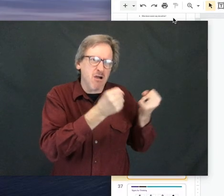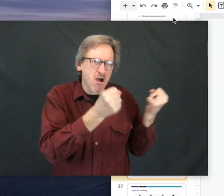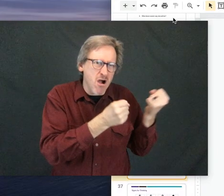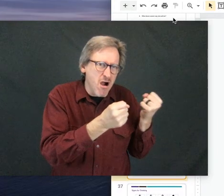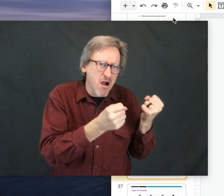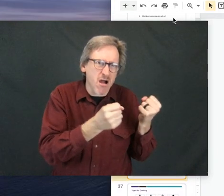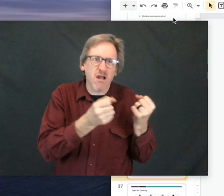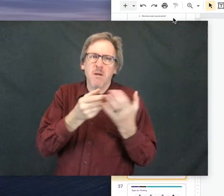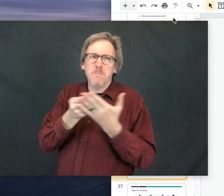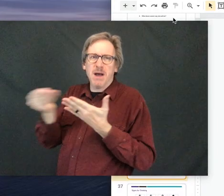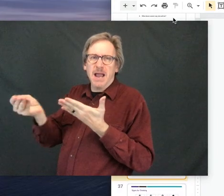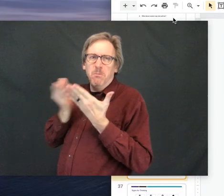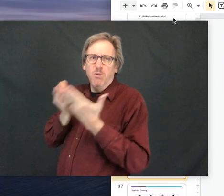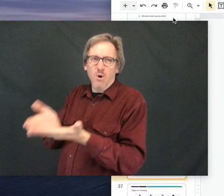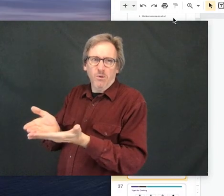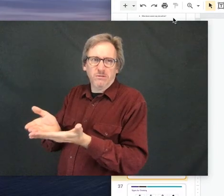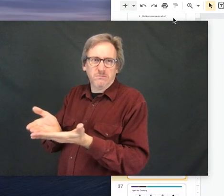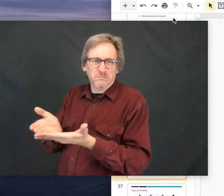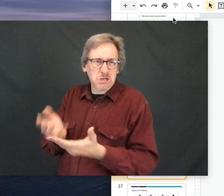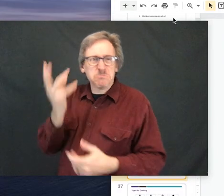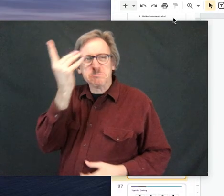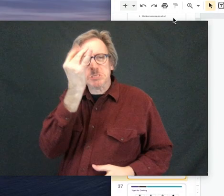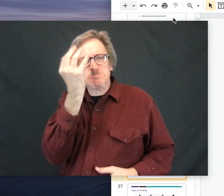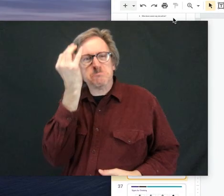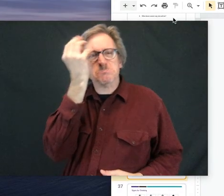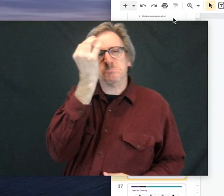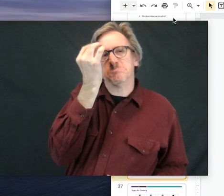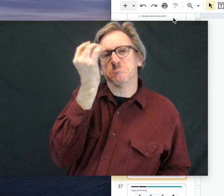my car, buying a boat.